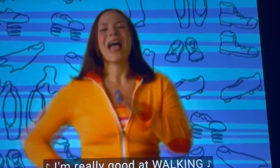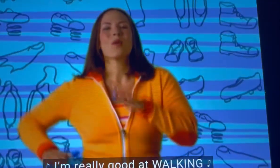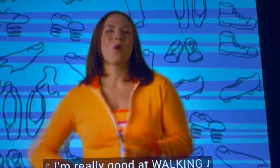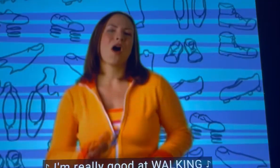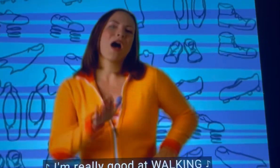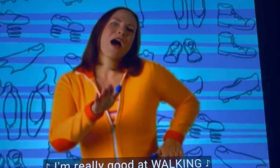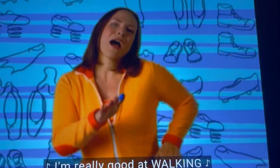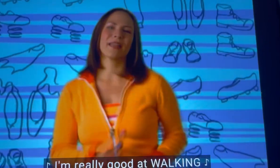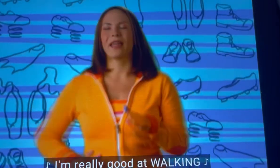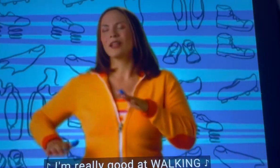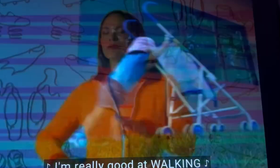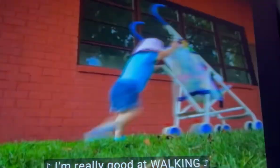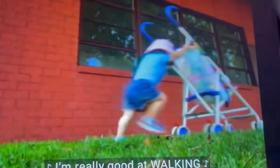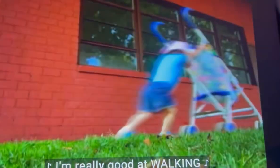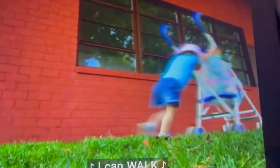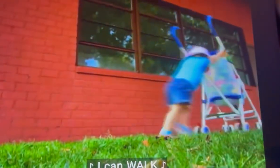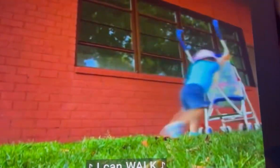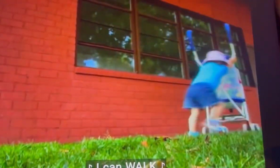at walking, I can walk.